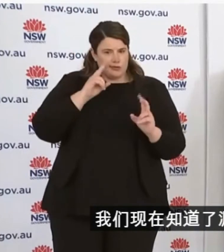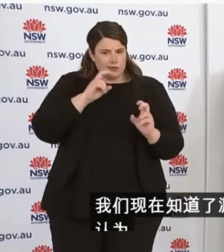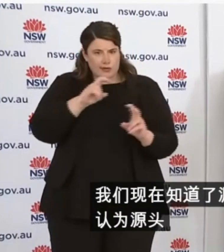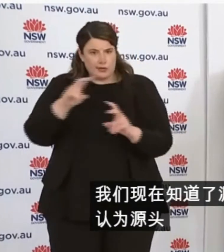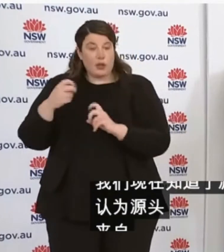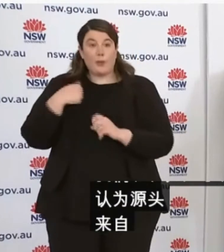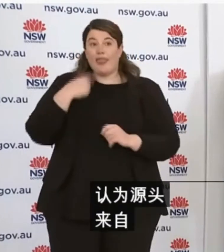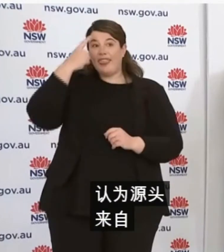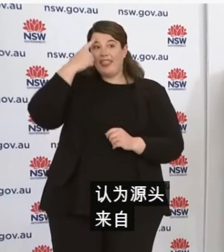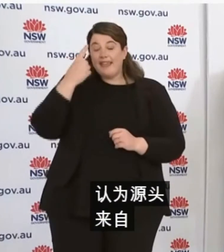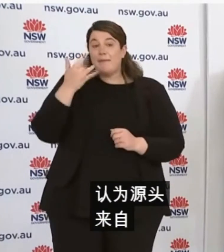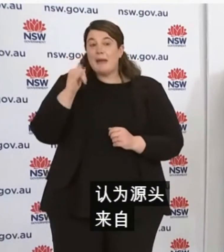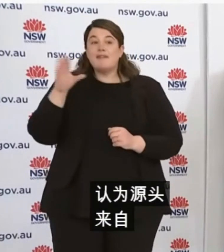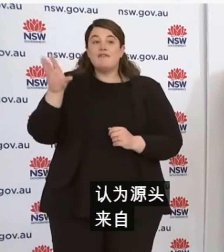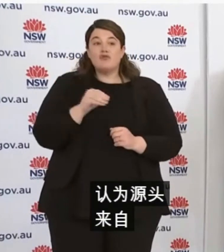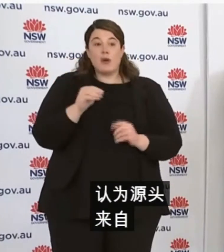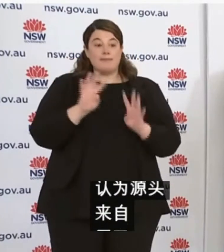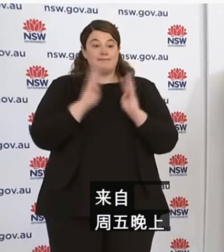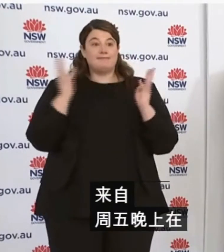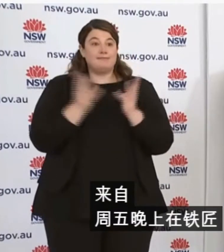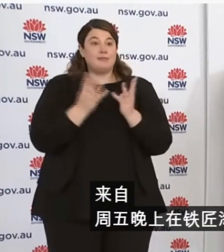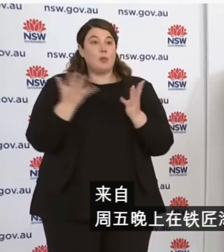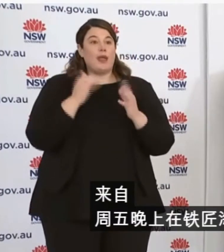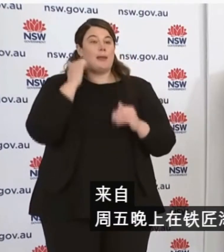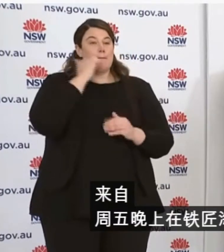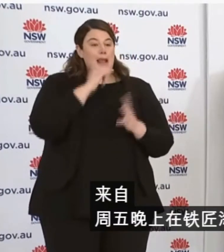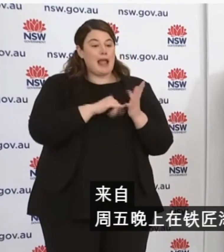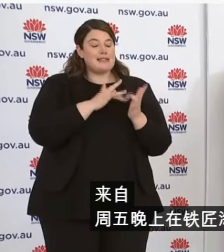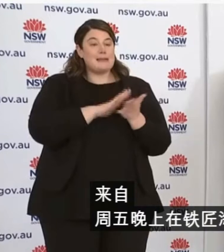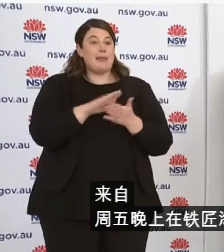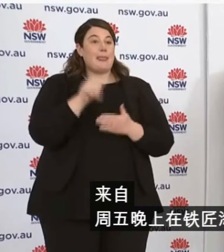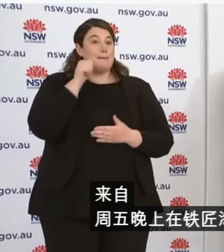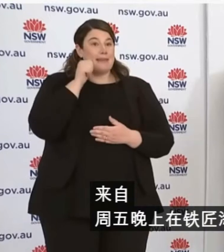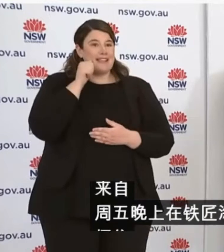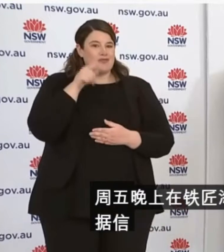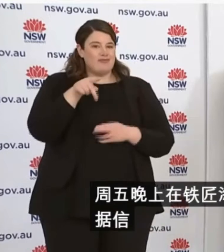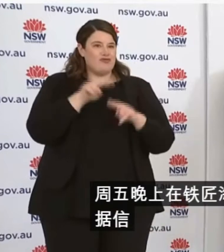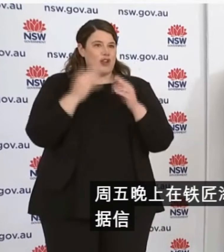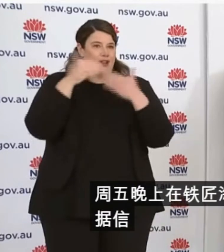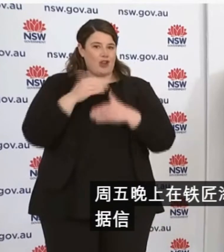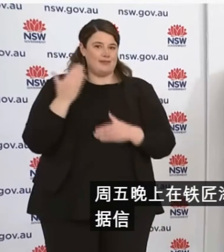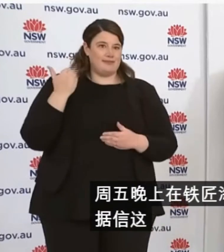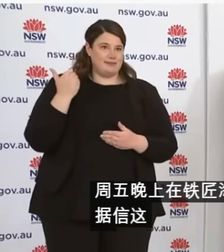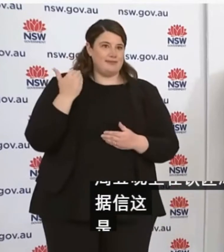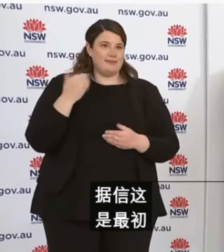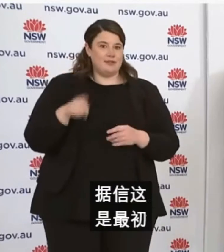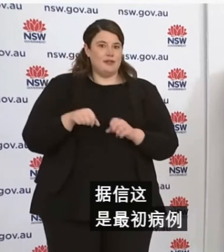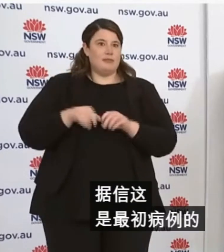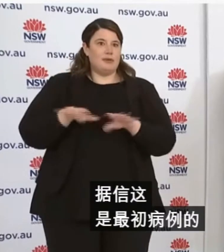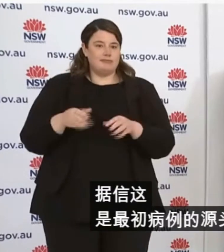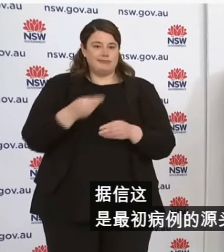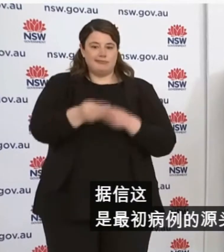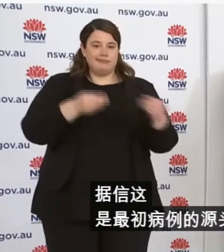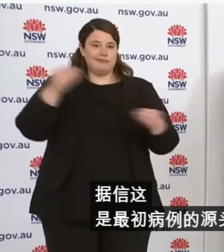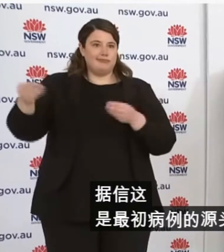think that the source originated from a gathering on Blacksmith Beach on Friday night, which is believed to be the source of the initial